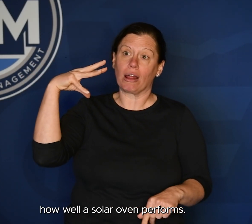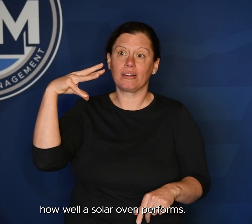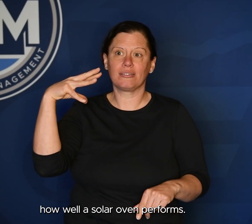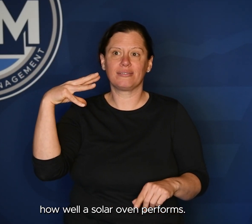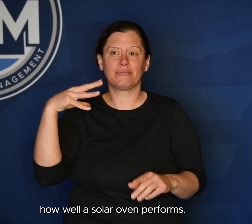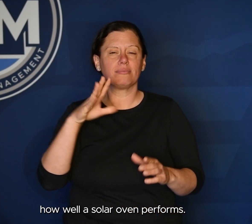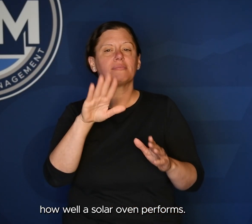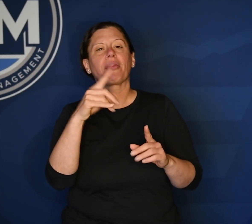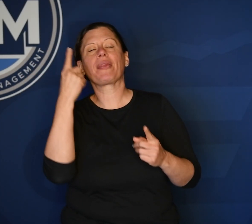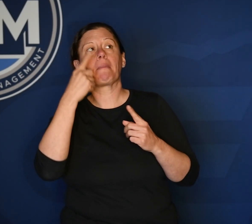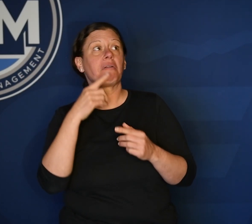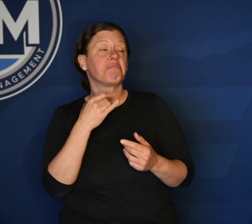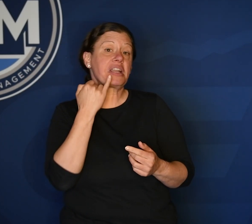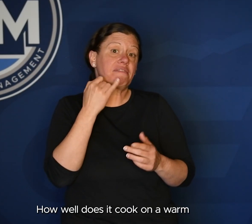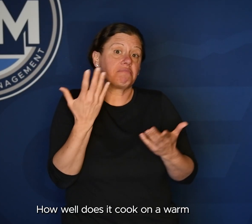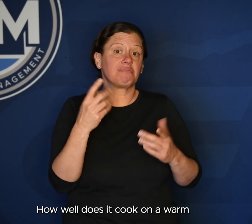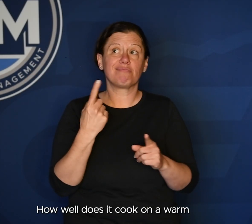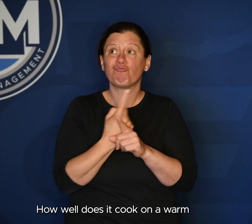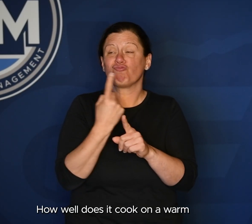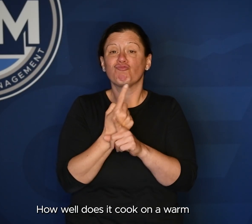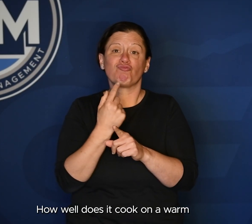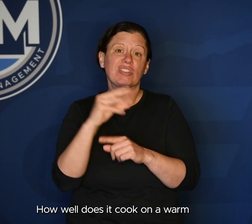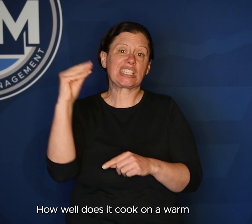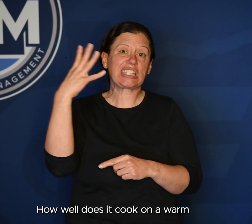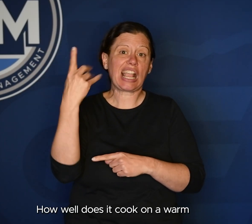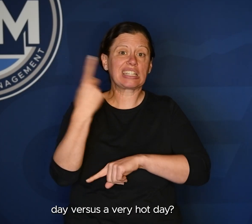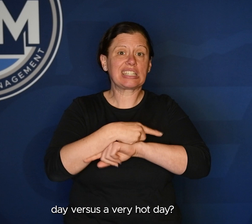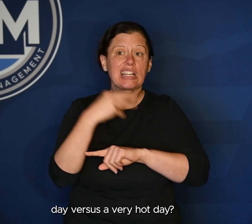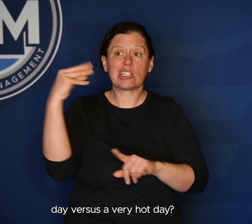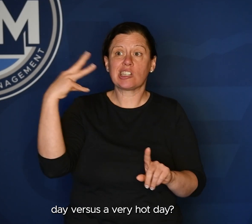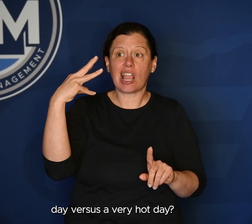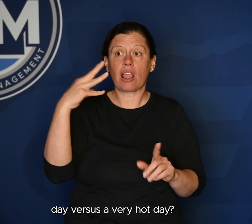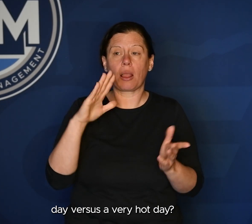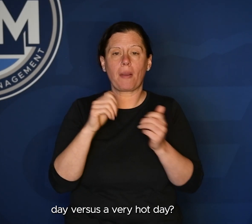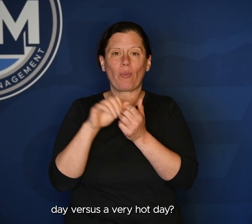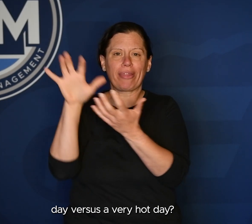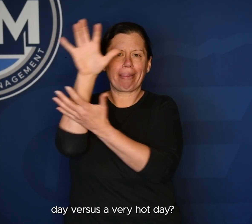performs. How well does it cook on a warm day versus a very hot day?